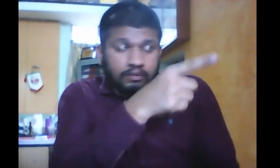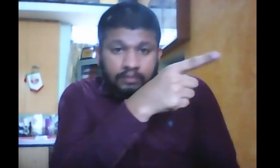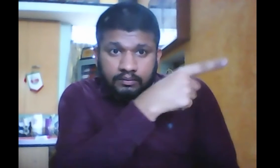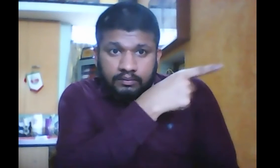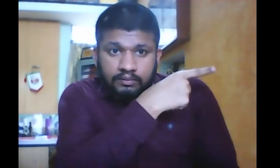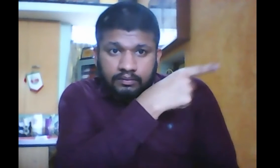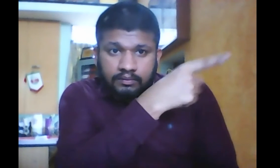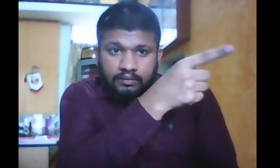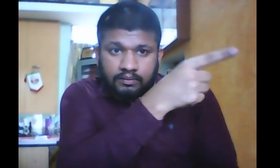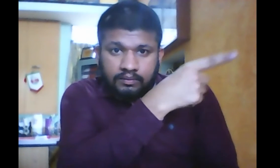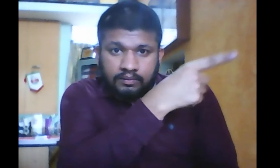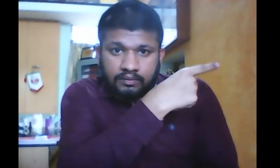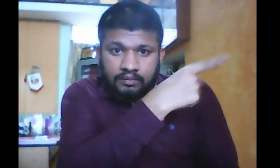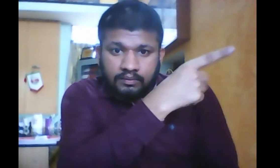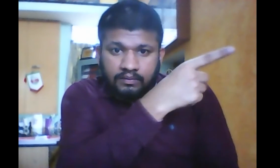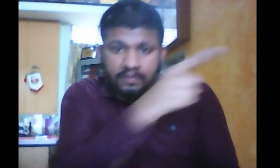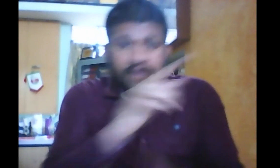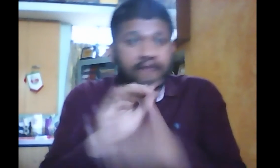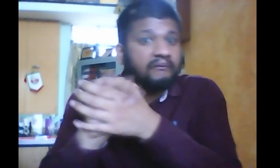They are friends.